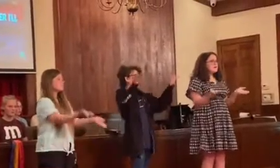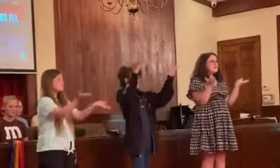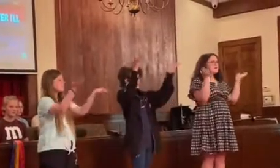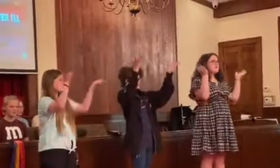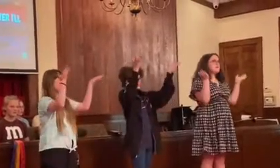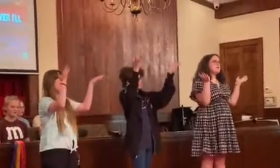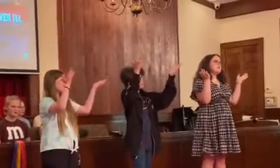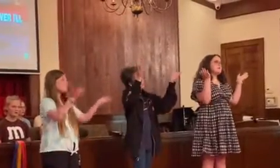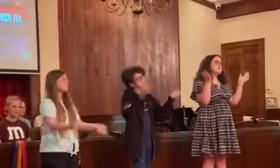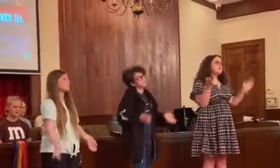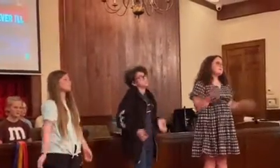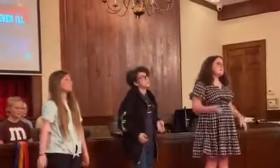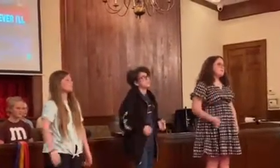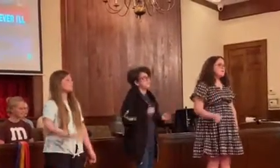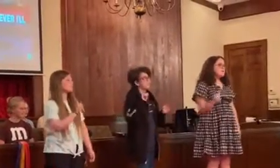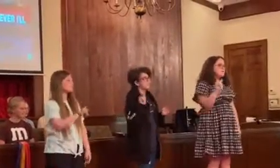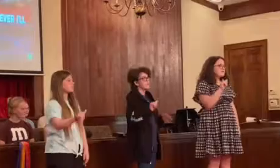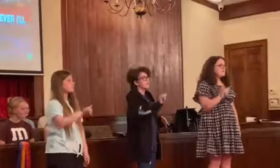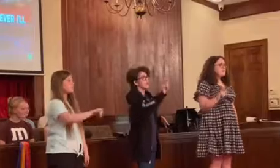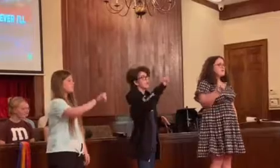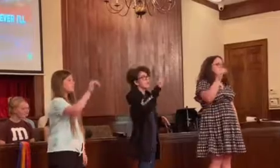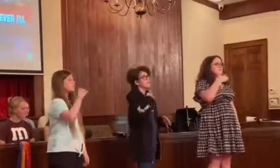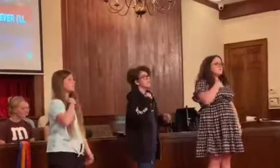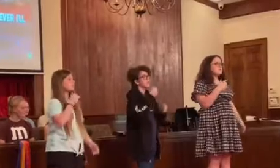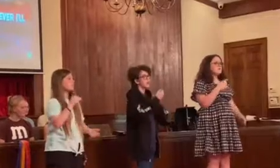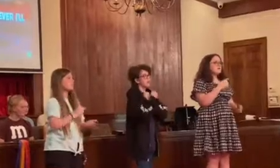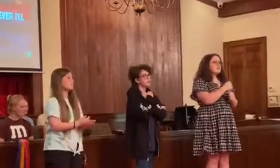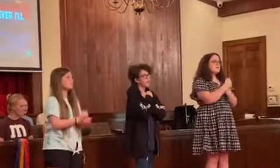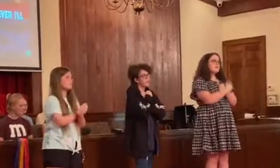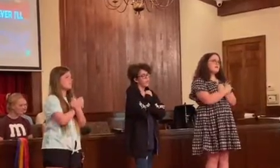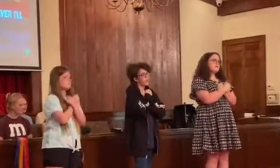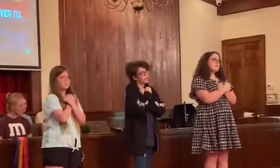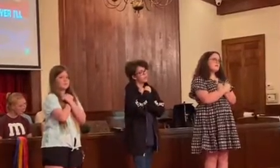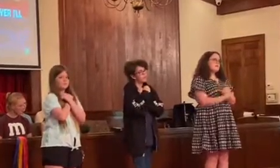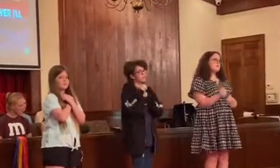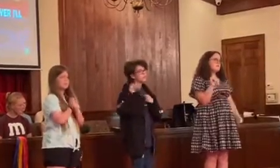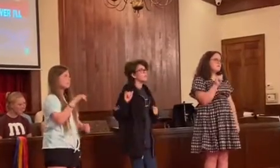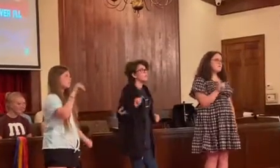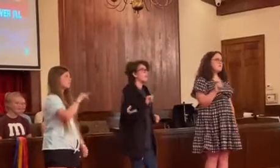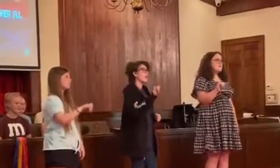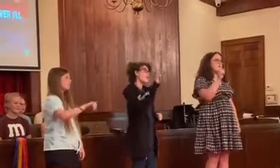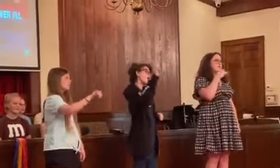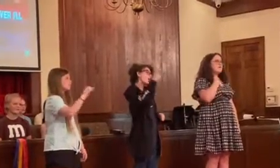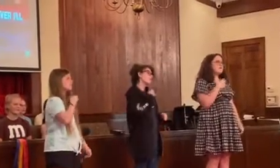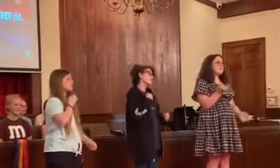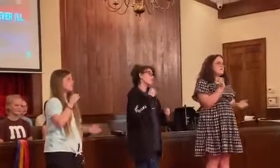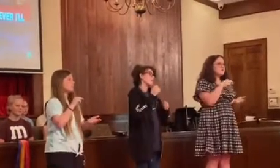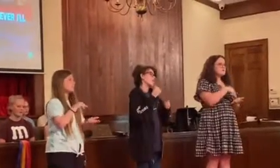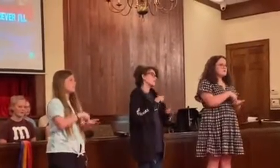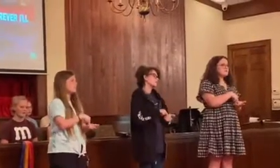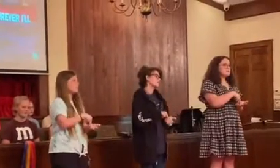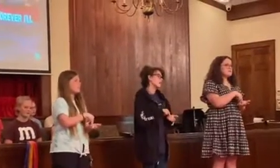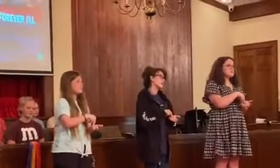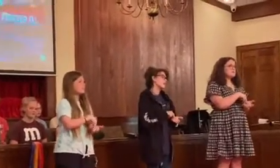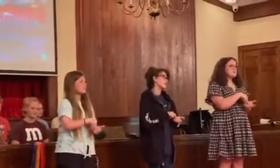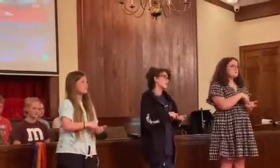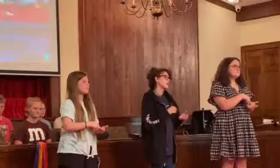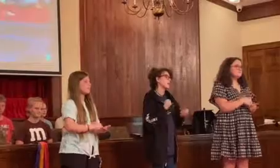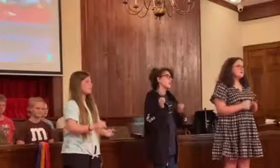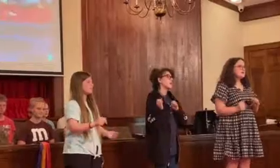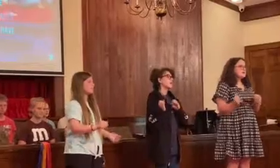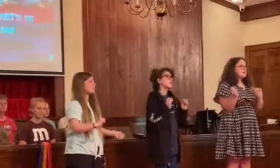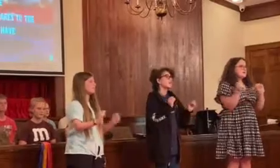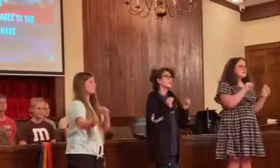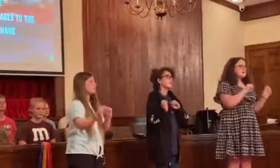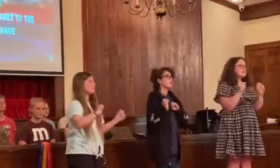of your hands Forever alive, forever I'll stay